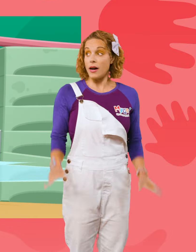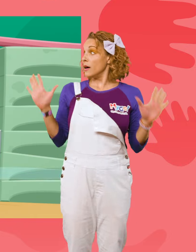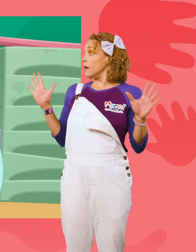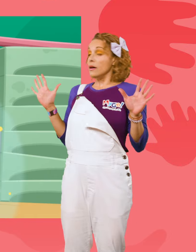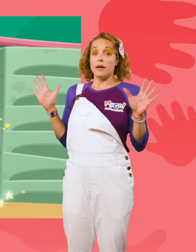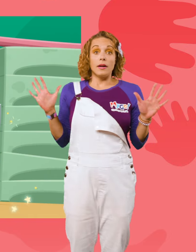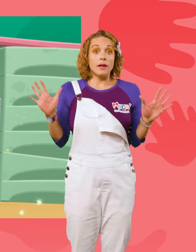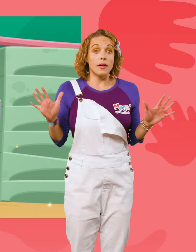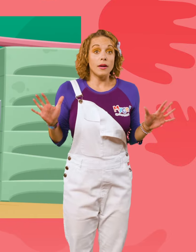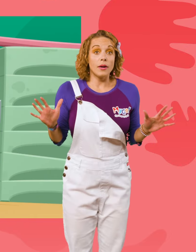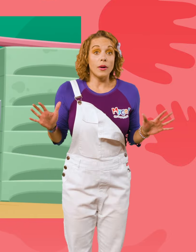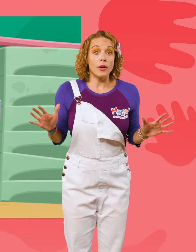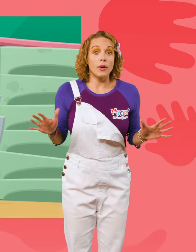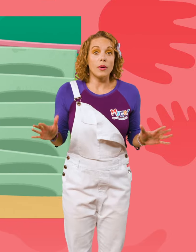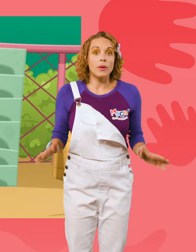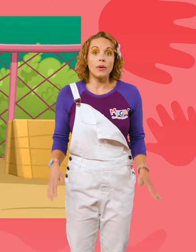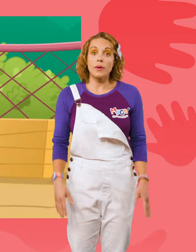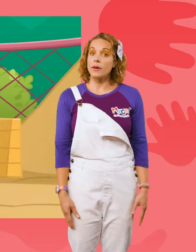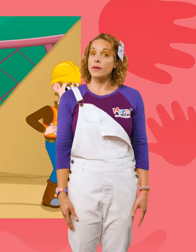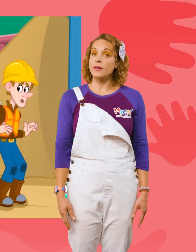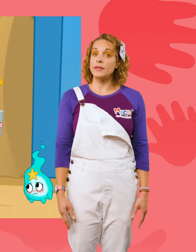Whoa!